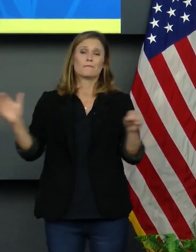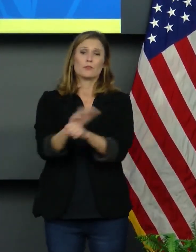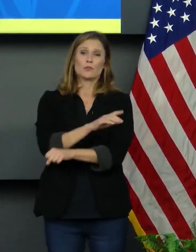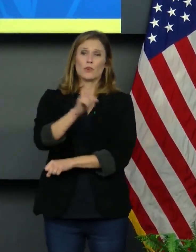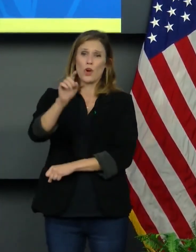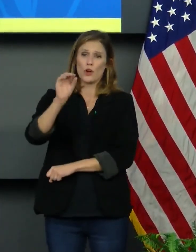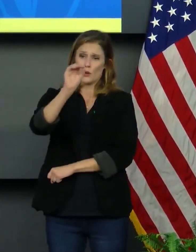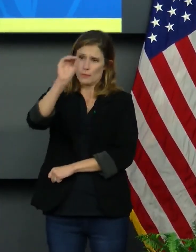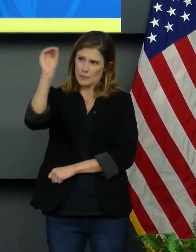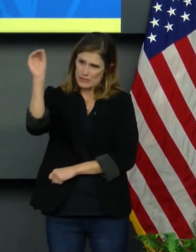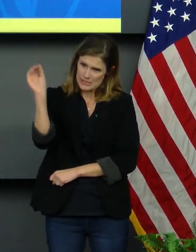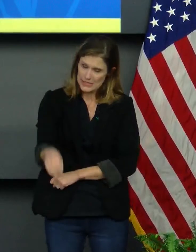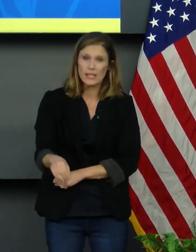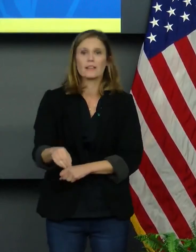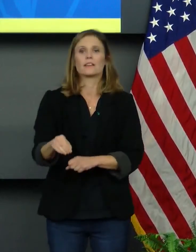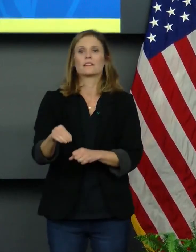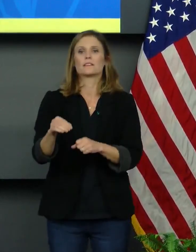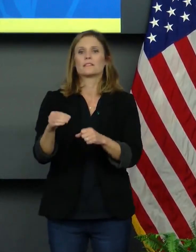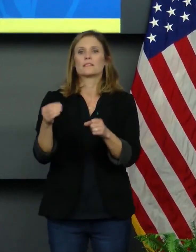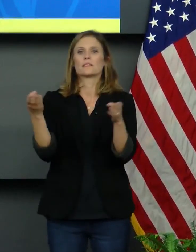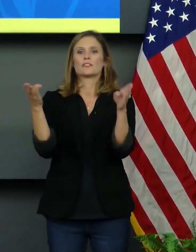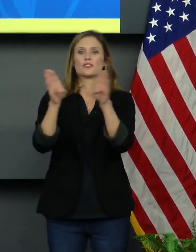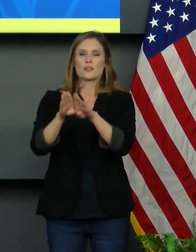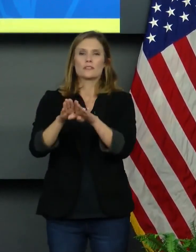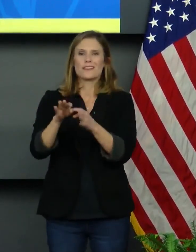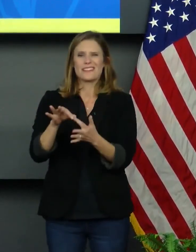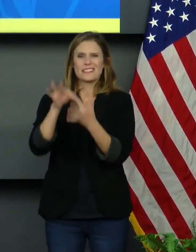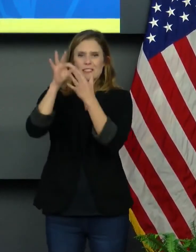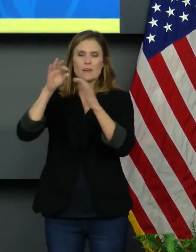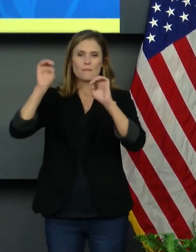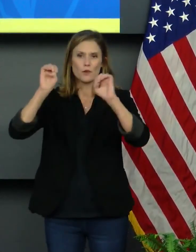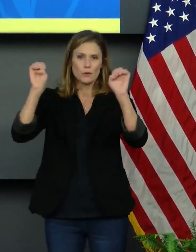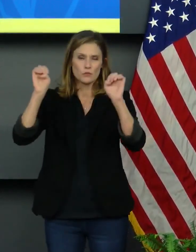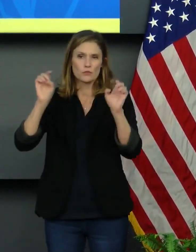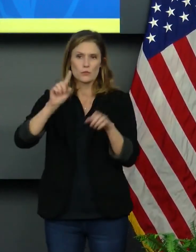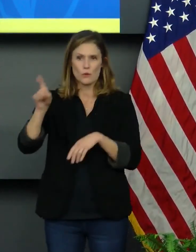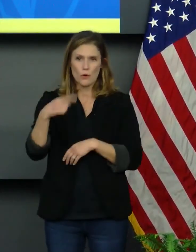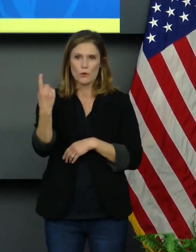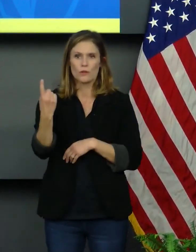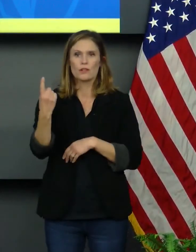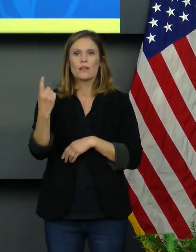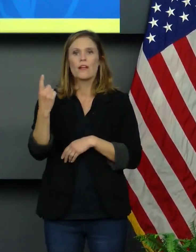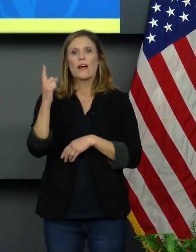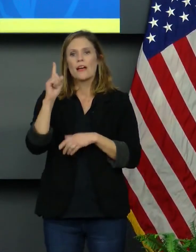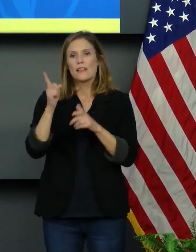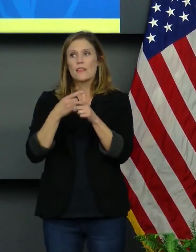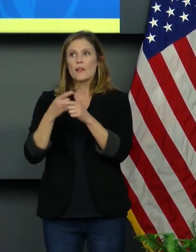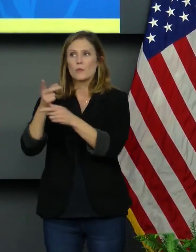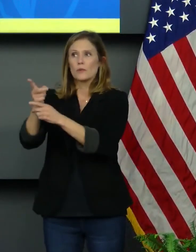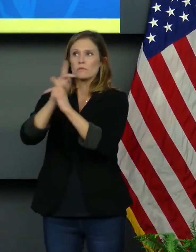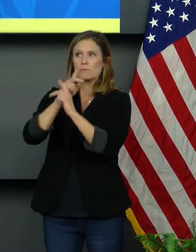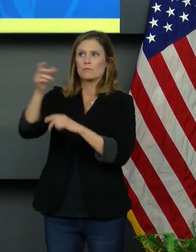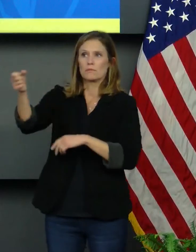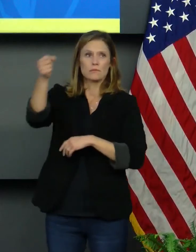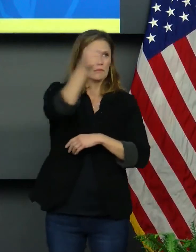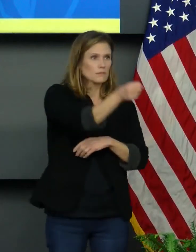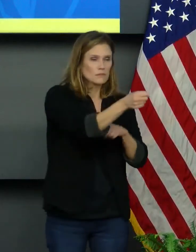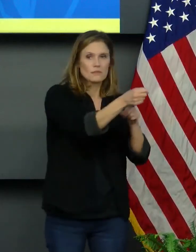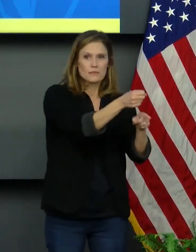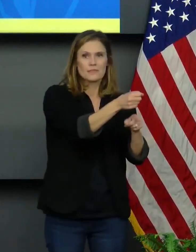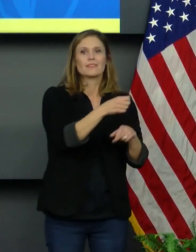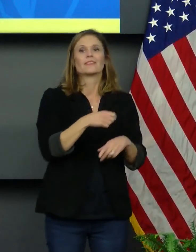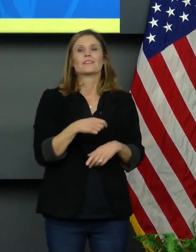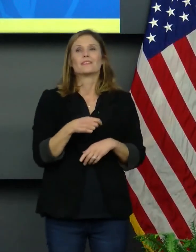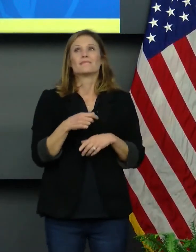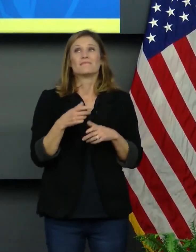down except for emergent only. And we would be able to redeploy a little bit there. After